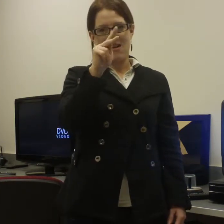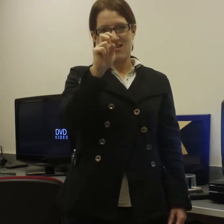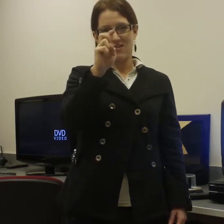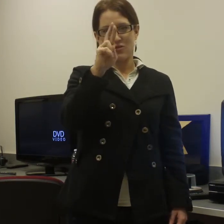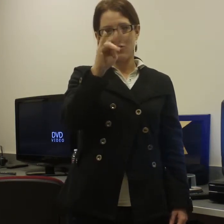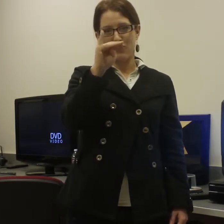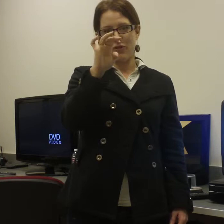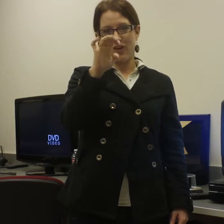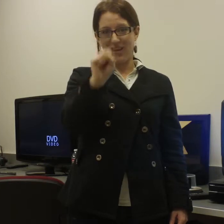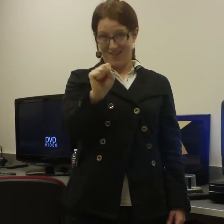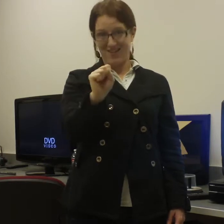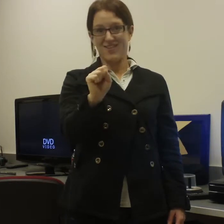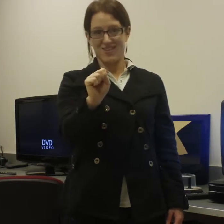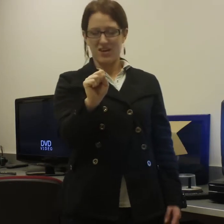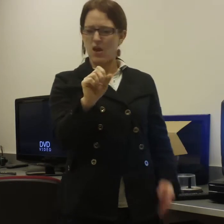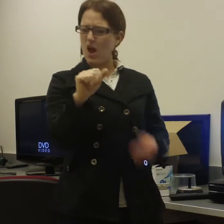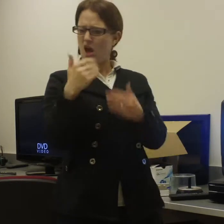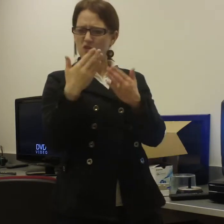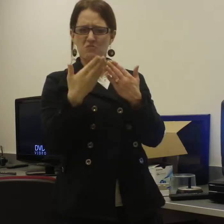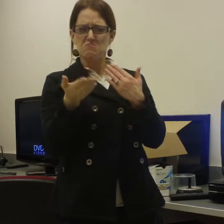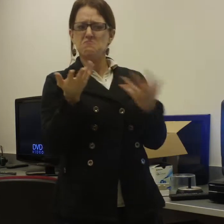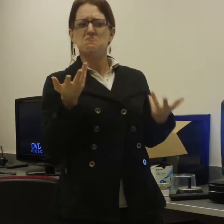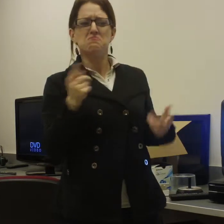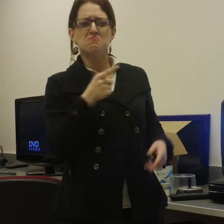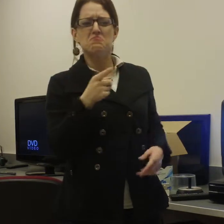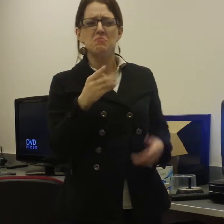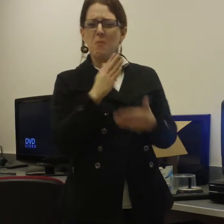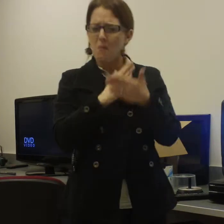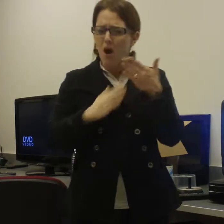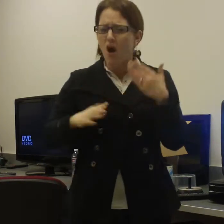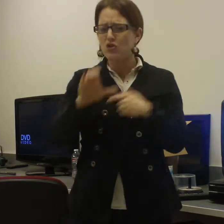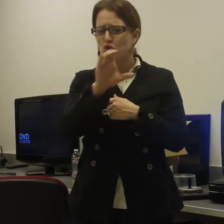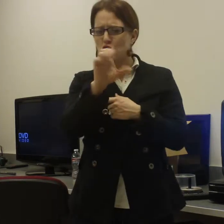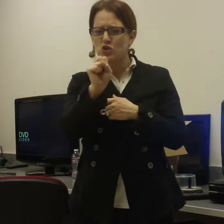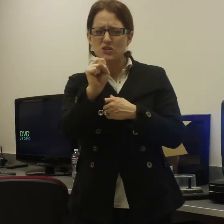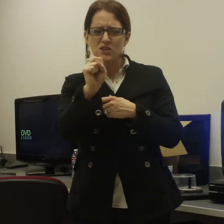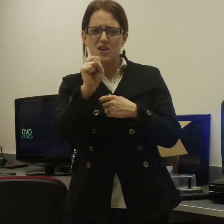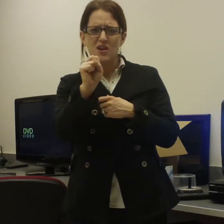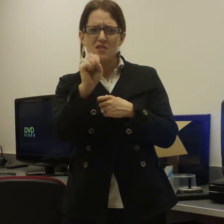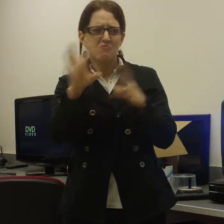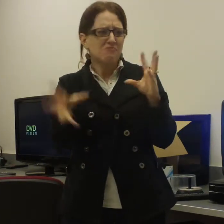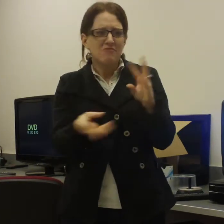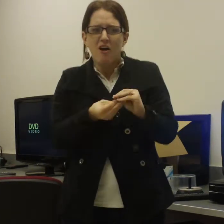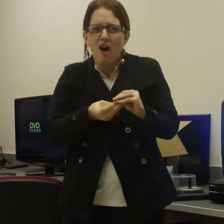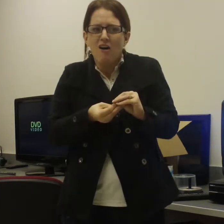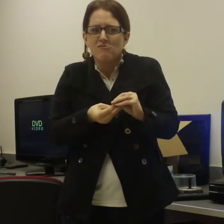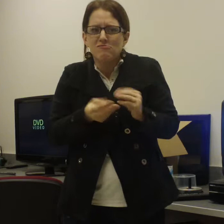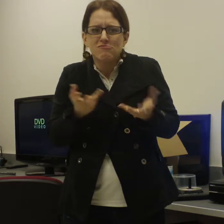Okay, what else? What other parts of our circulatory system do you know about? Melissa?